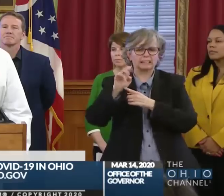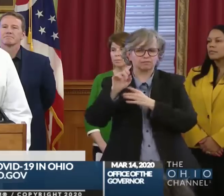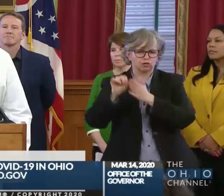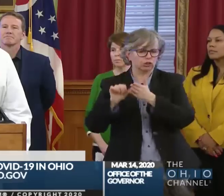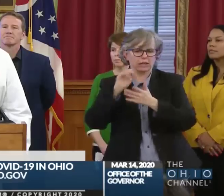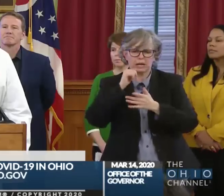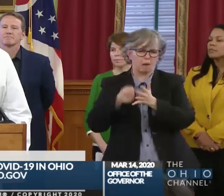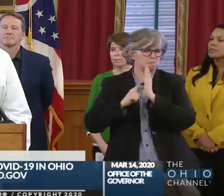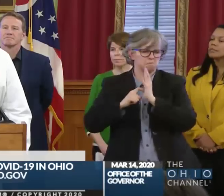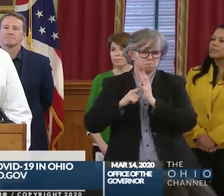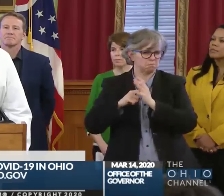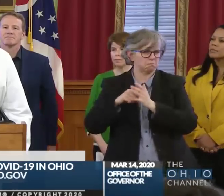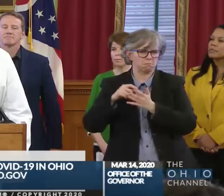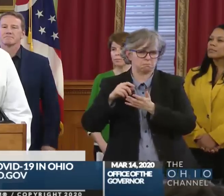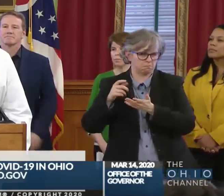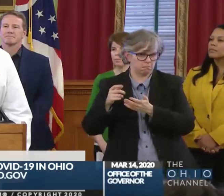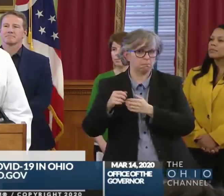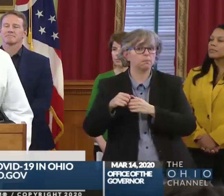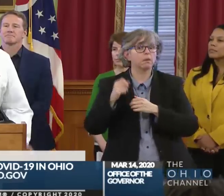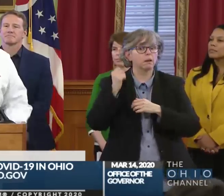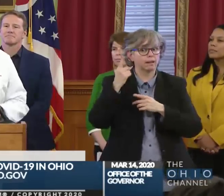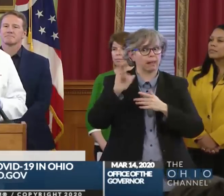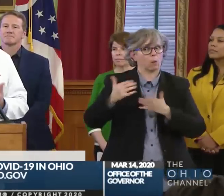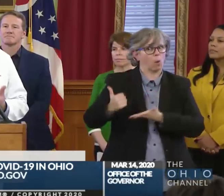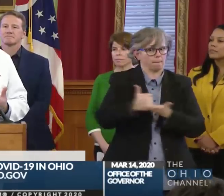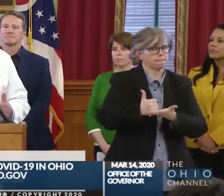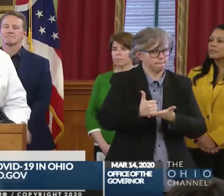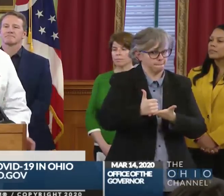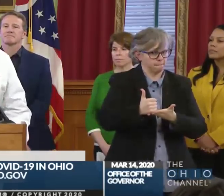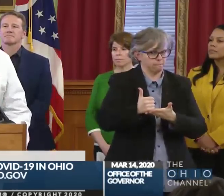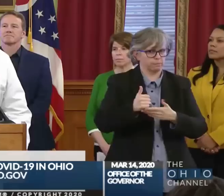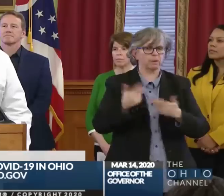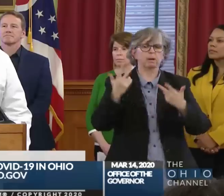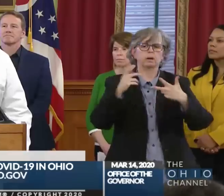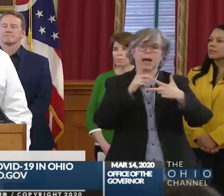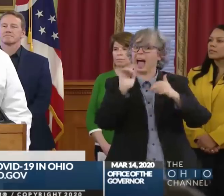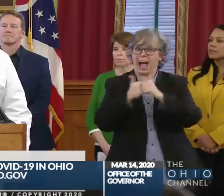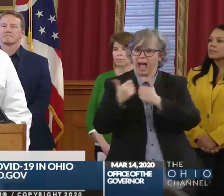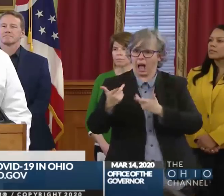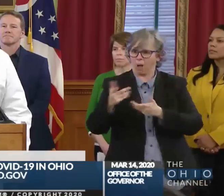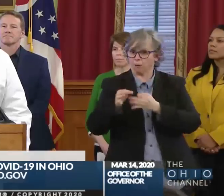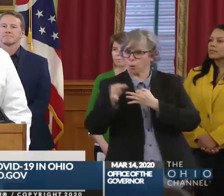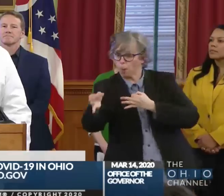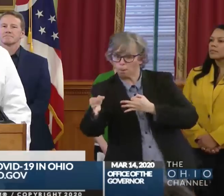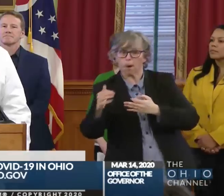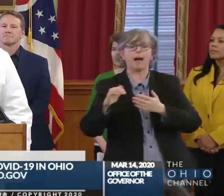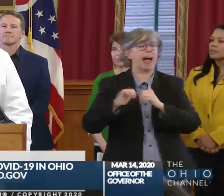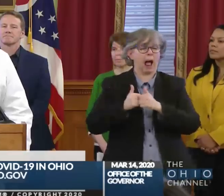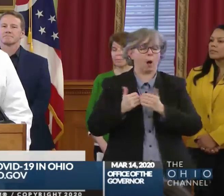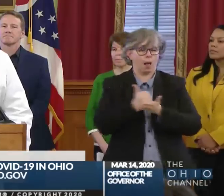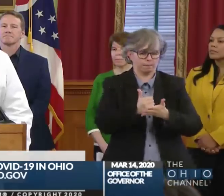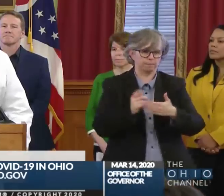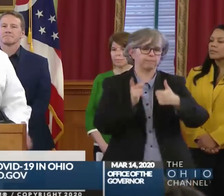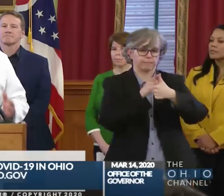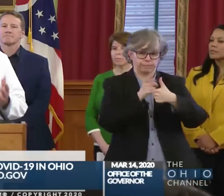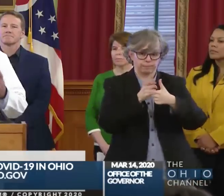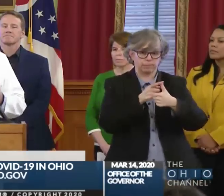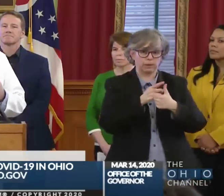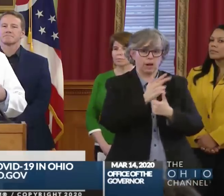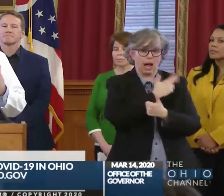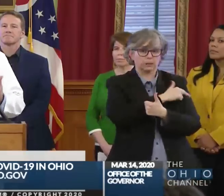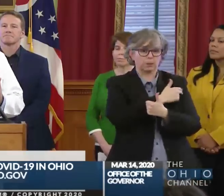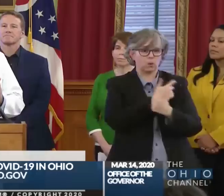benefit to the system at this point. First, it's a little bit difficult in many hospital waiting rooms to practice social distancing.